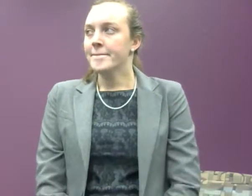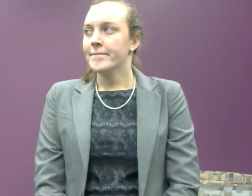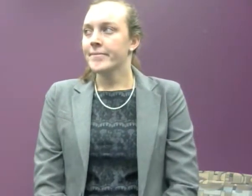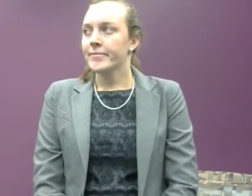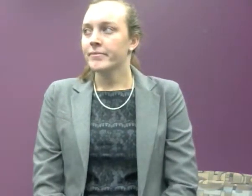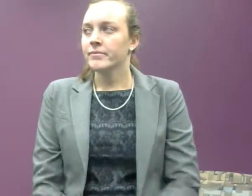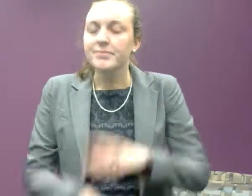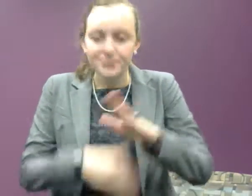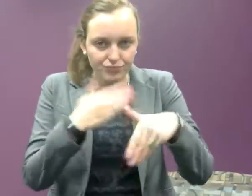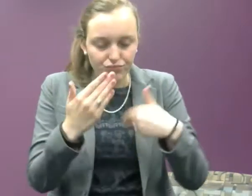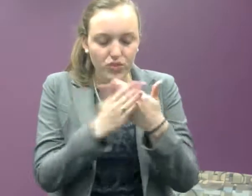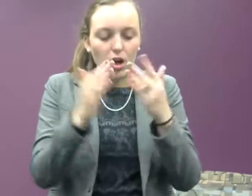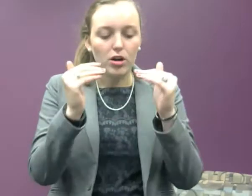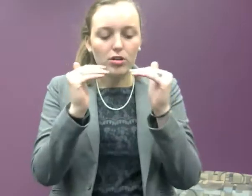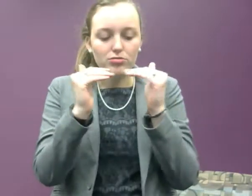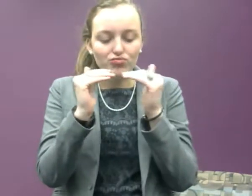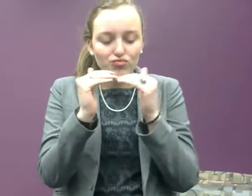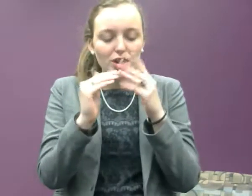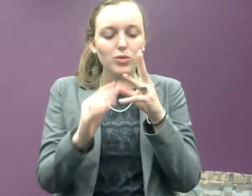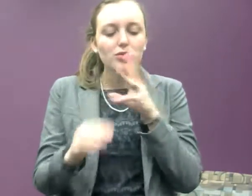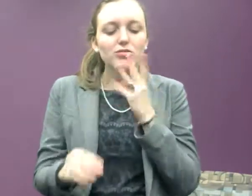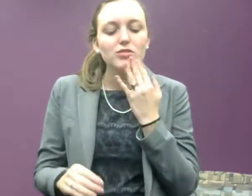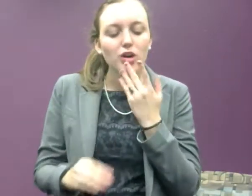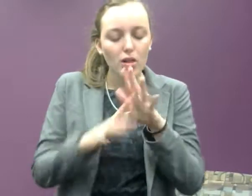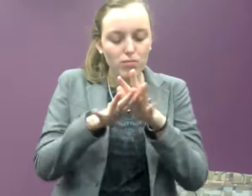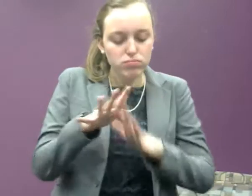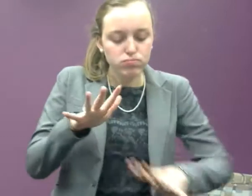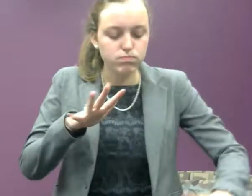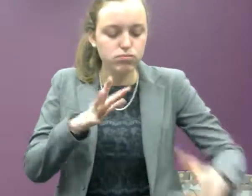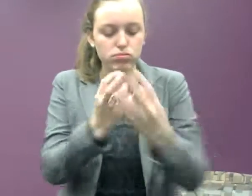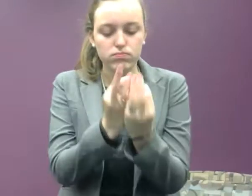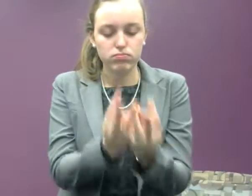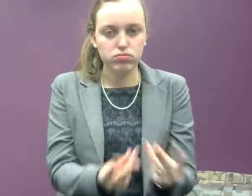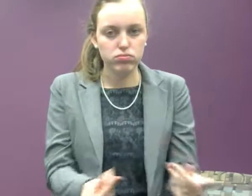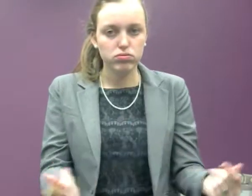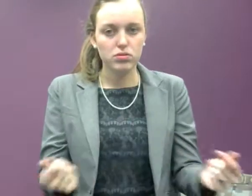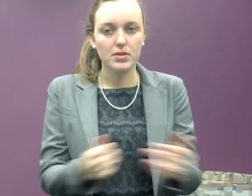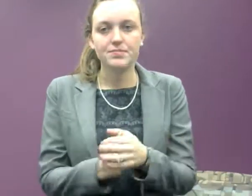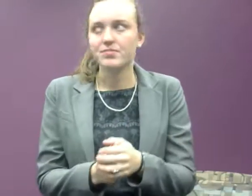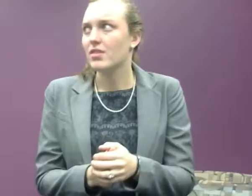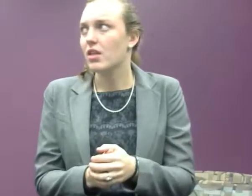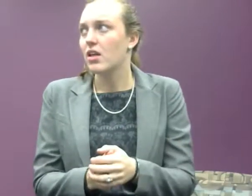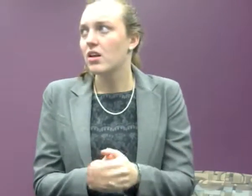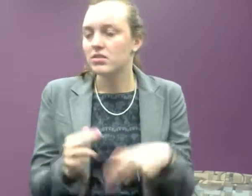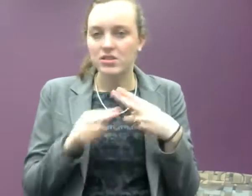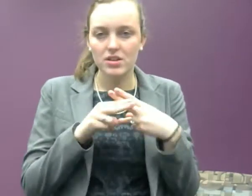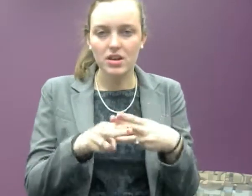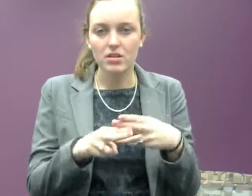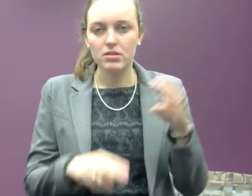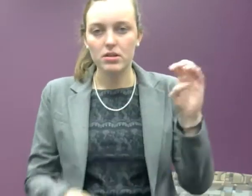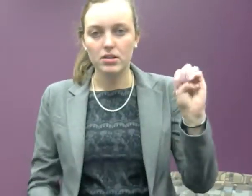equally interspersed here. That's called equilibrium. I can make it go just a little bit faster if I make it move